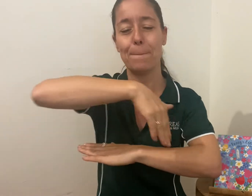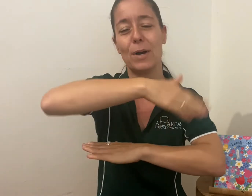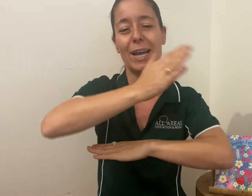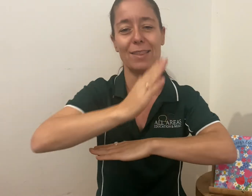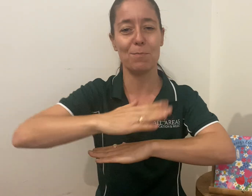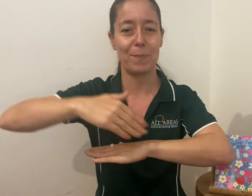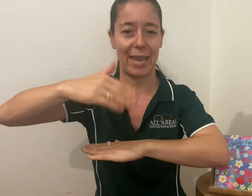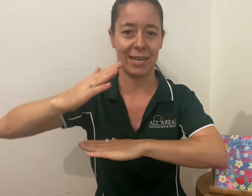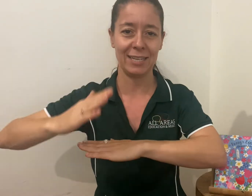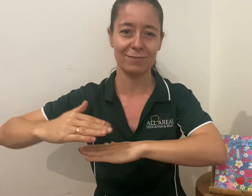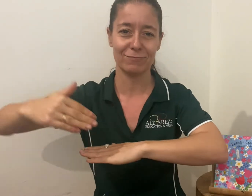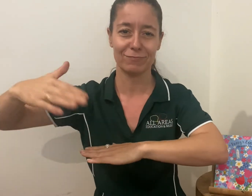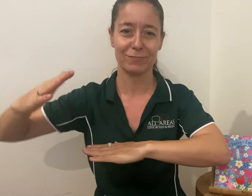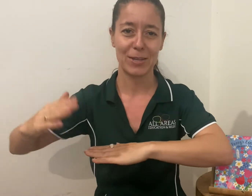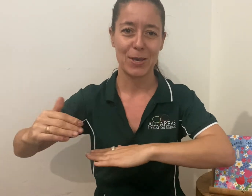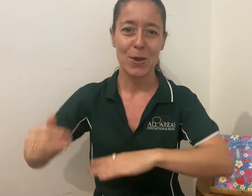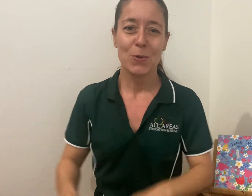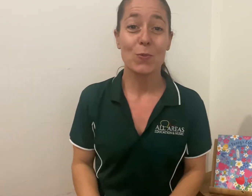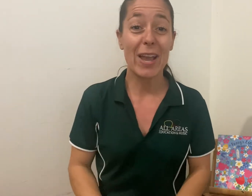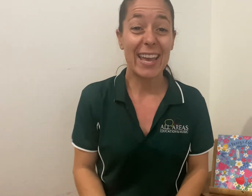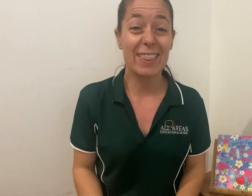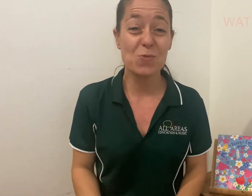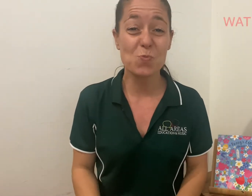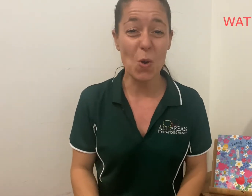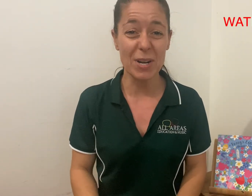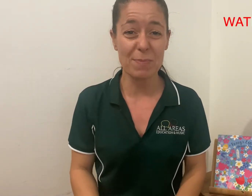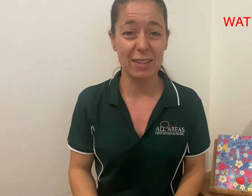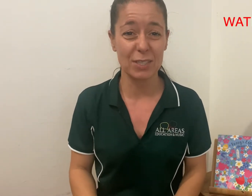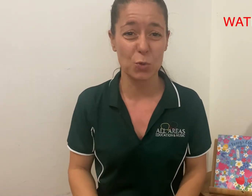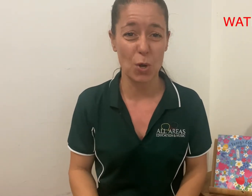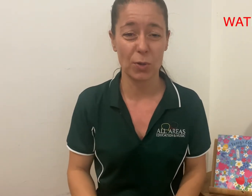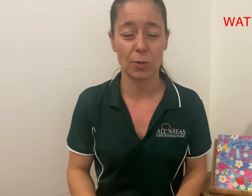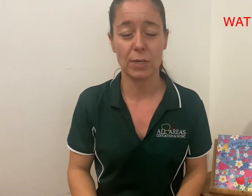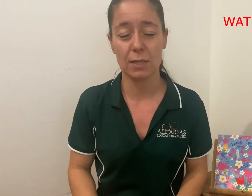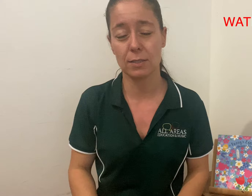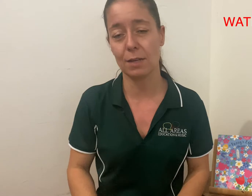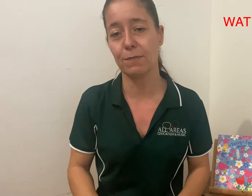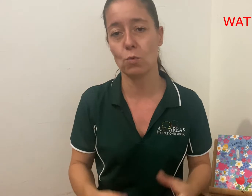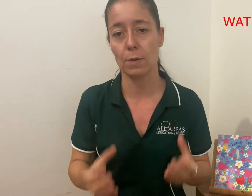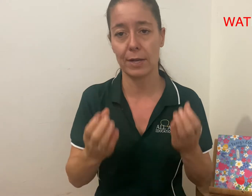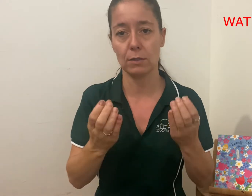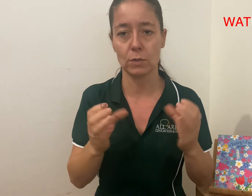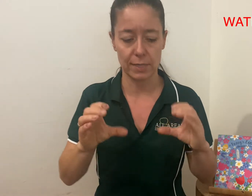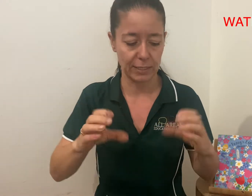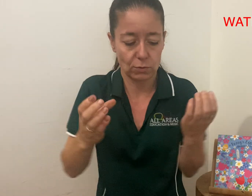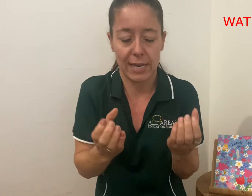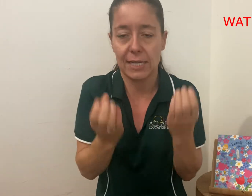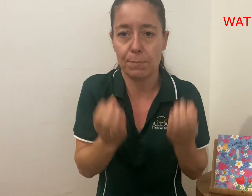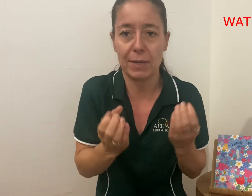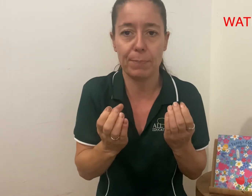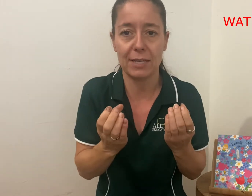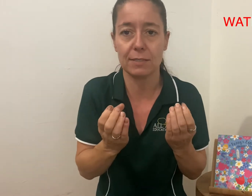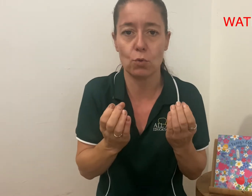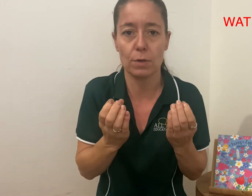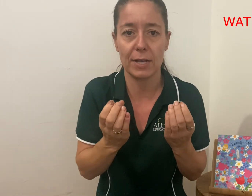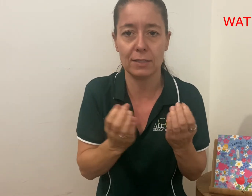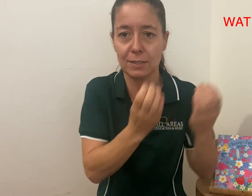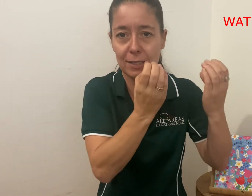by the bay, where the watermelon grow. Now the sign for watermelon looks like you're taking a big piece of watermelon and